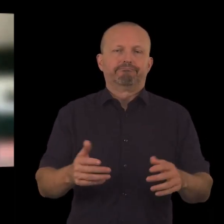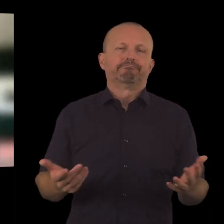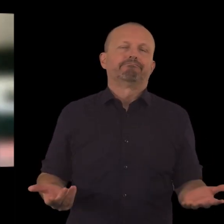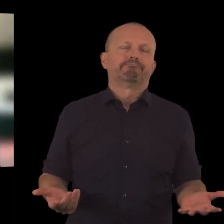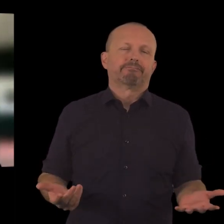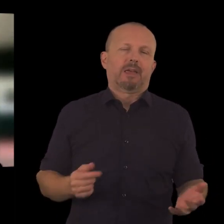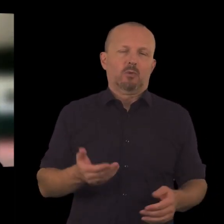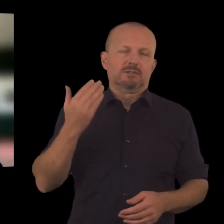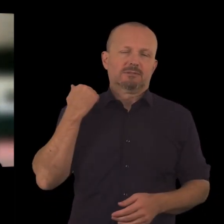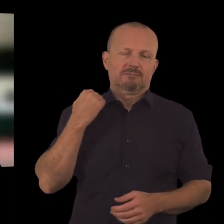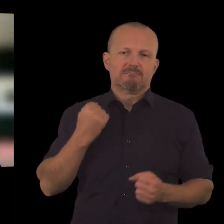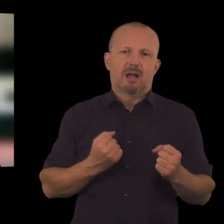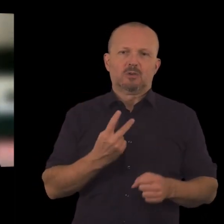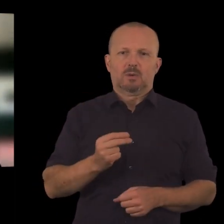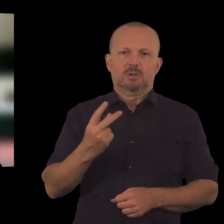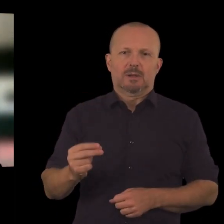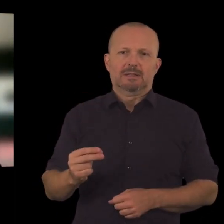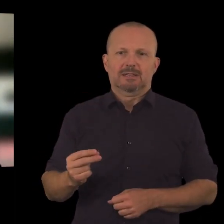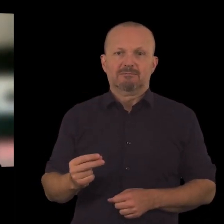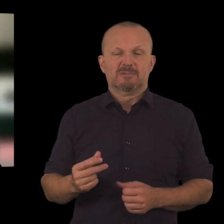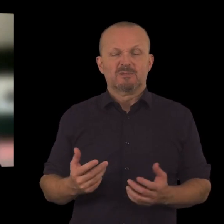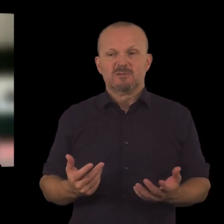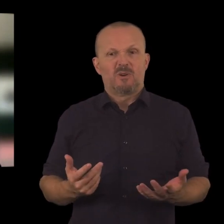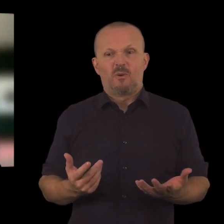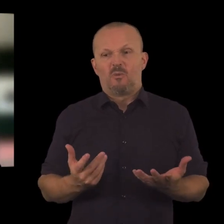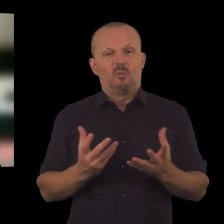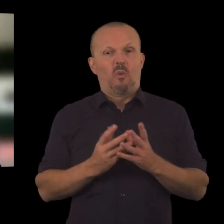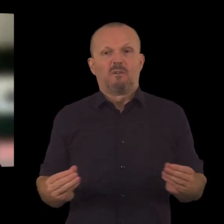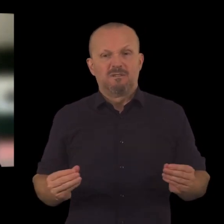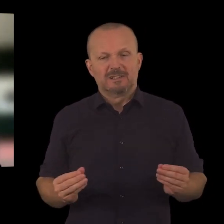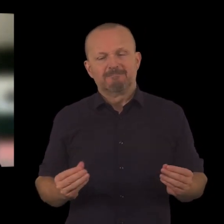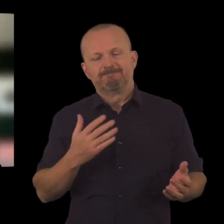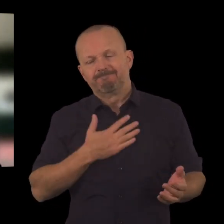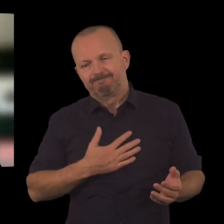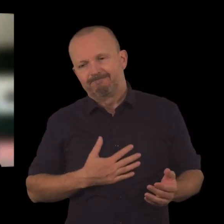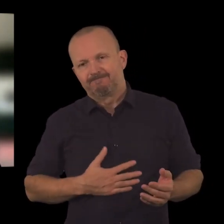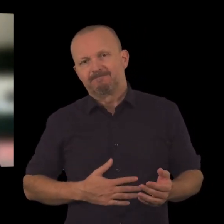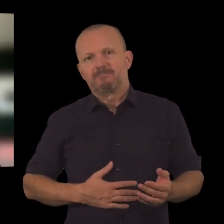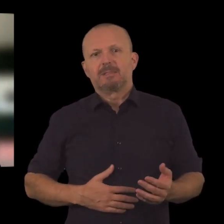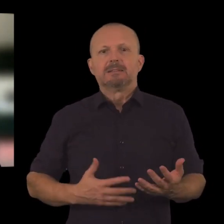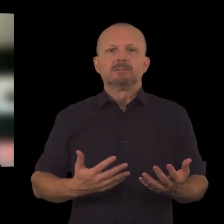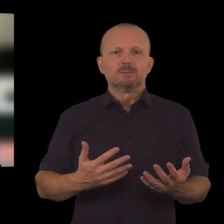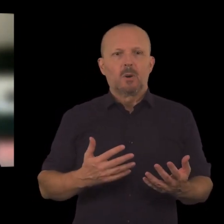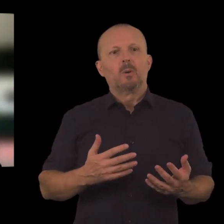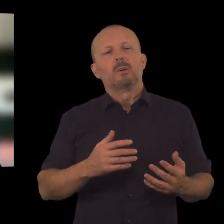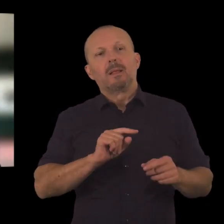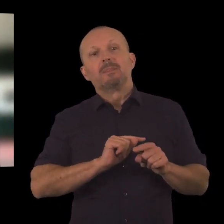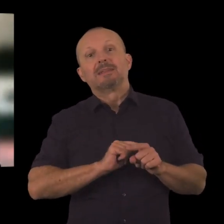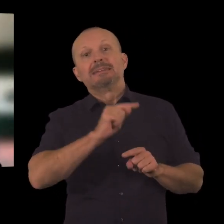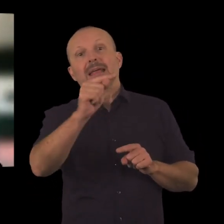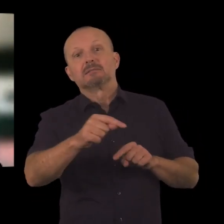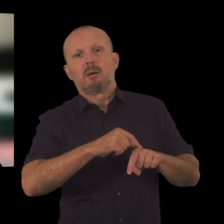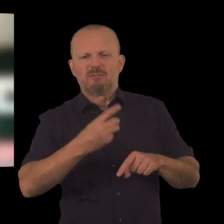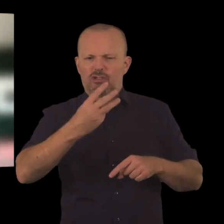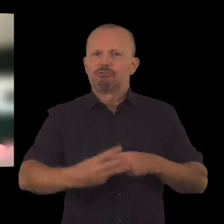course, the day we were meant to fly out in 2020 was the day of our first lockdown. So we